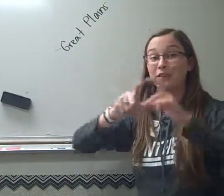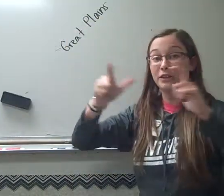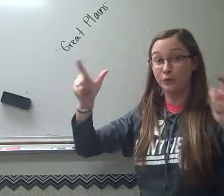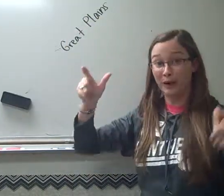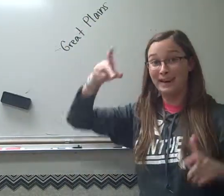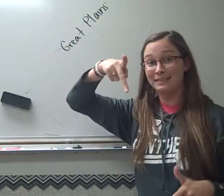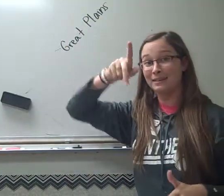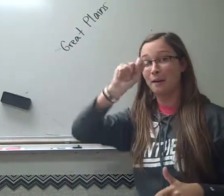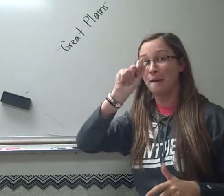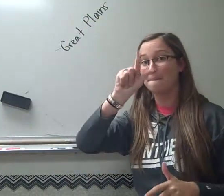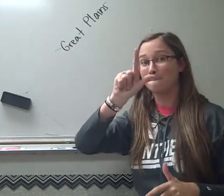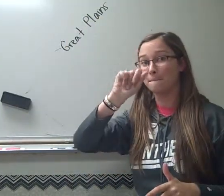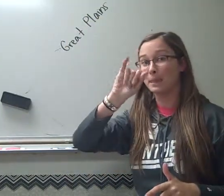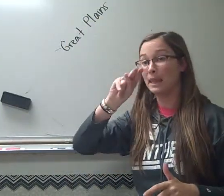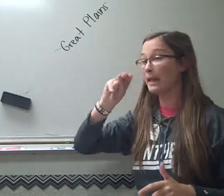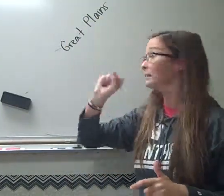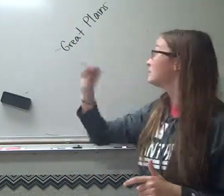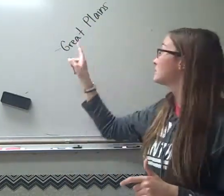The Great Plains,